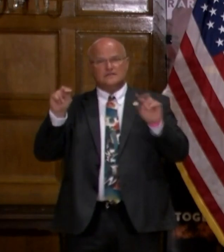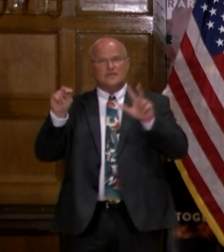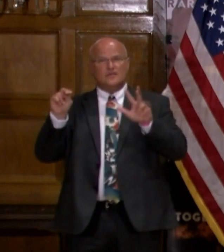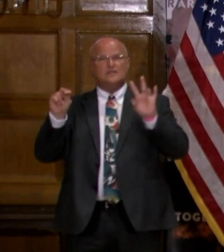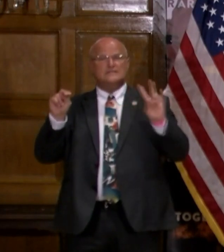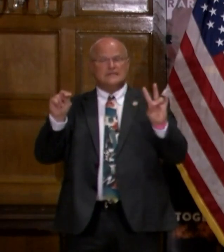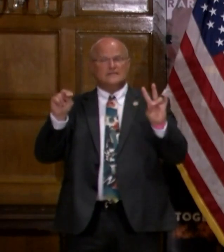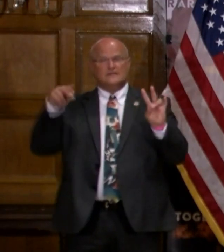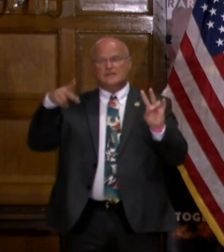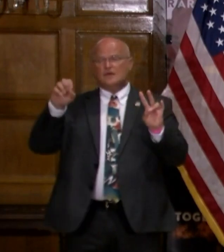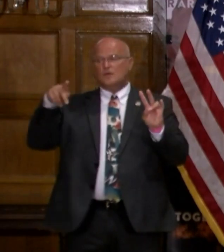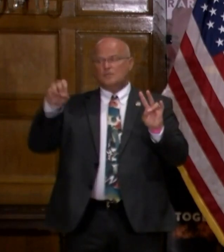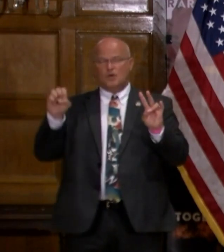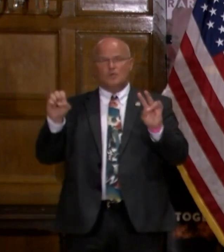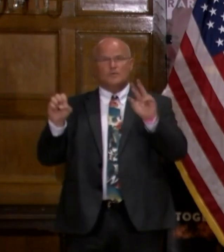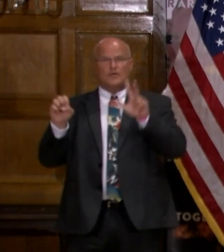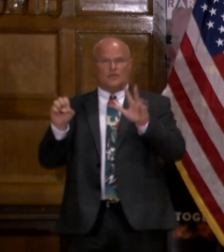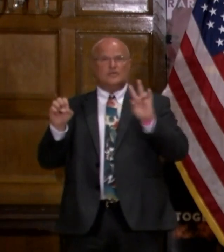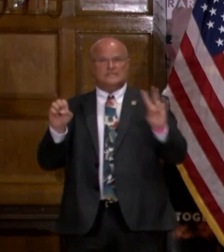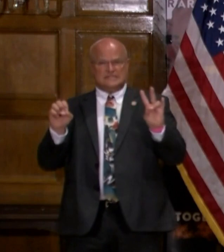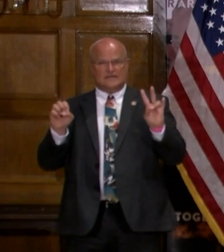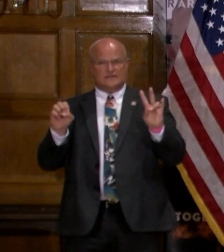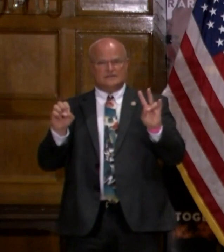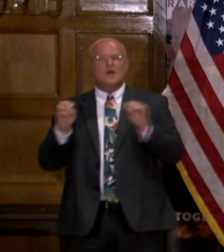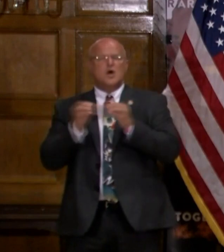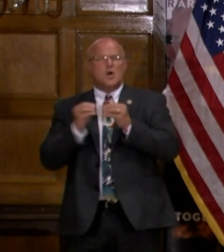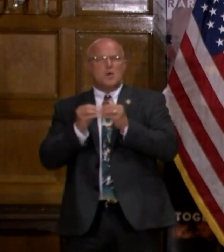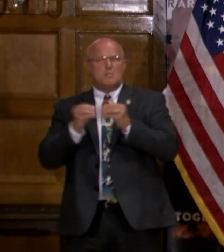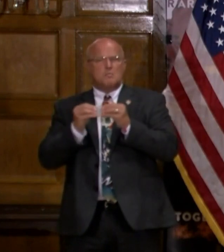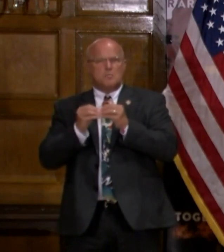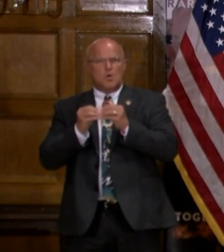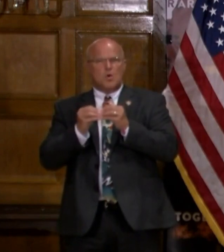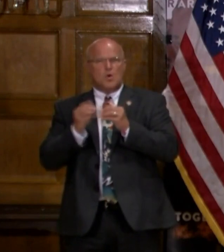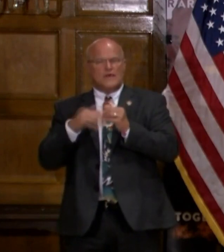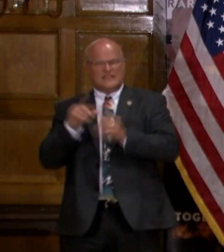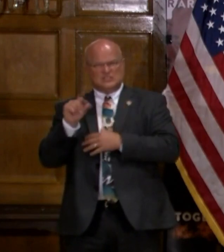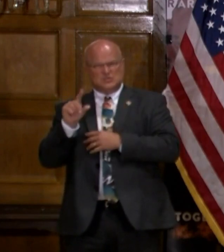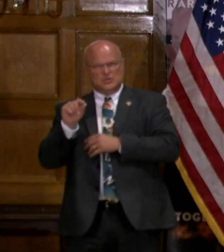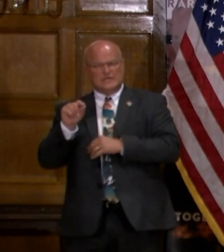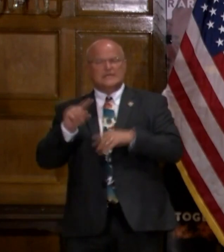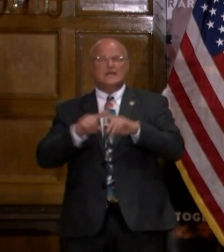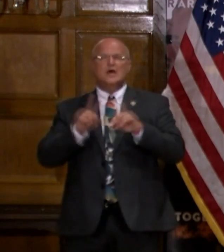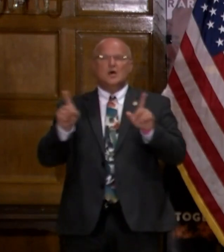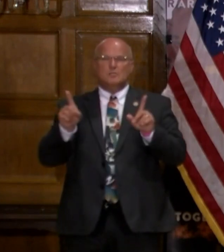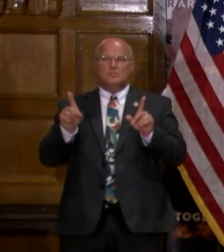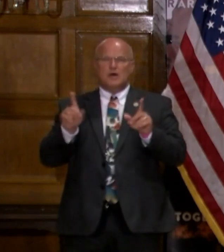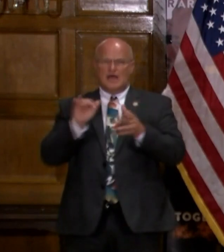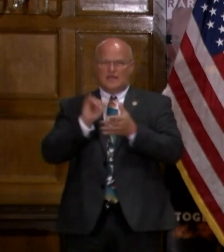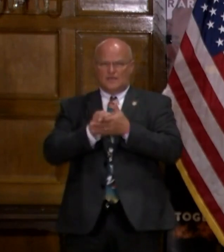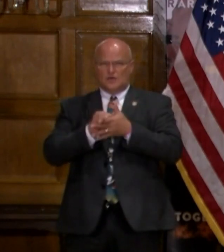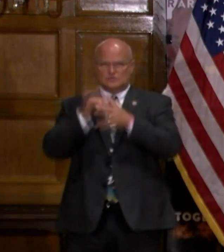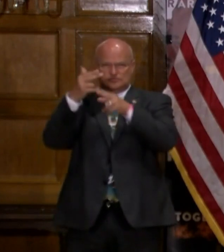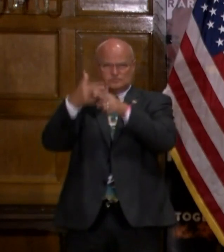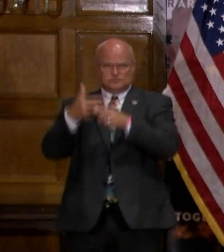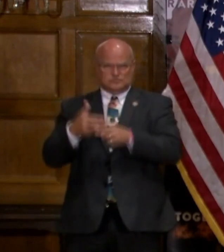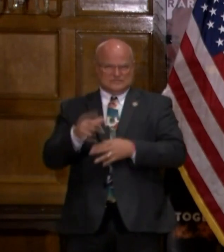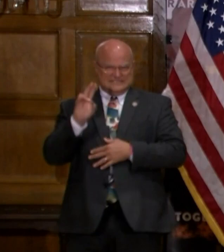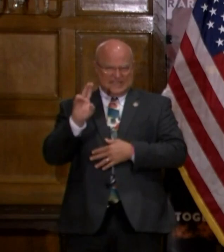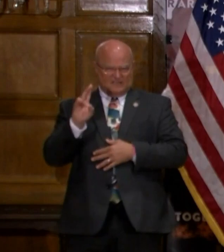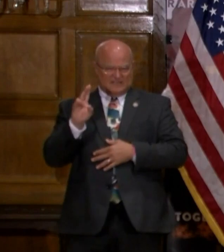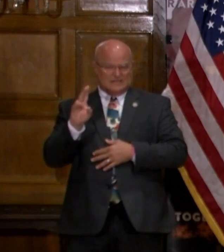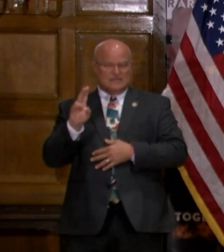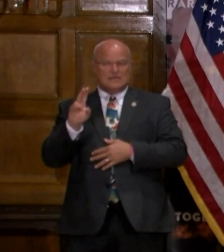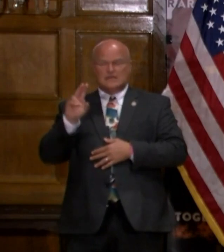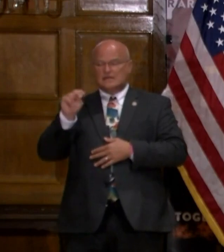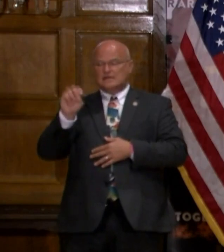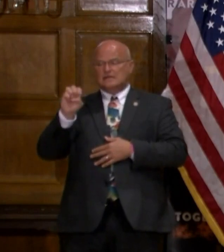and Pope County 37. There's some more that are still more than 20, but I just wanted to recite those 7.